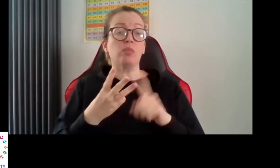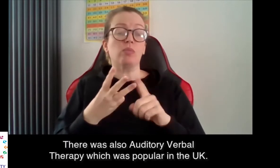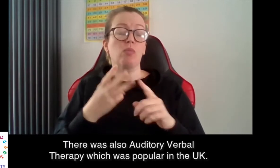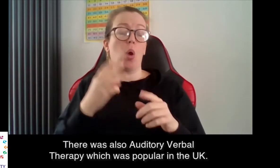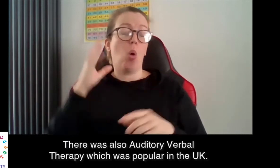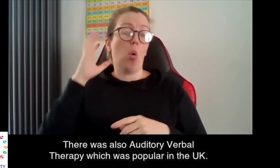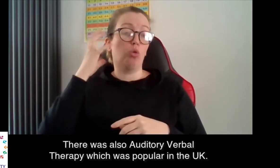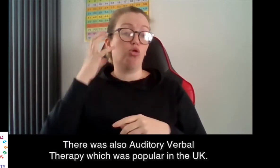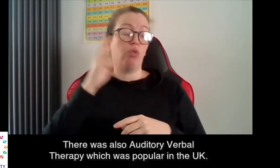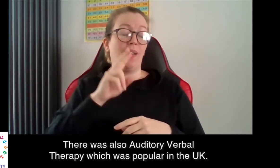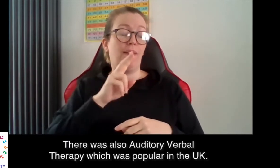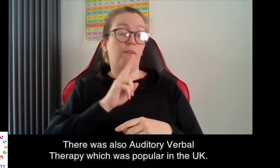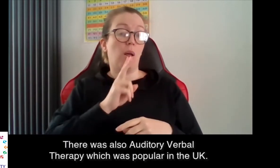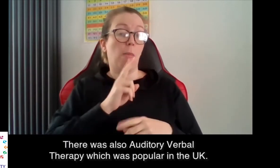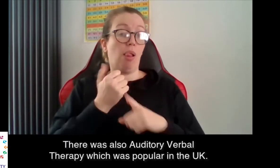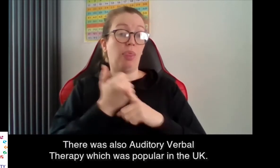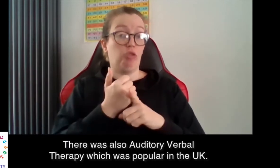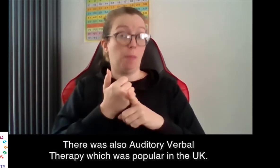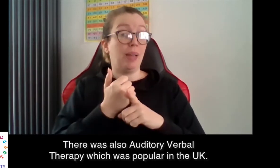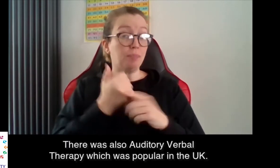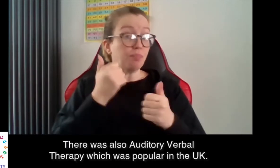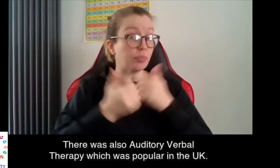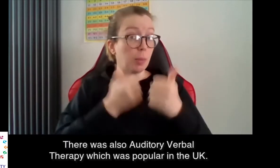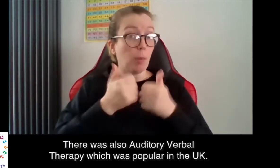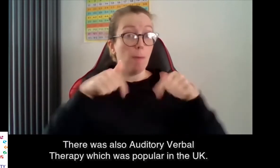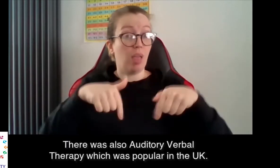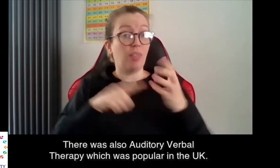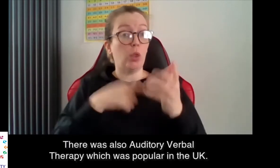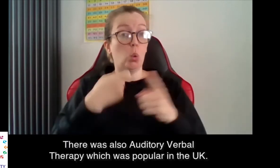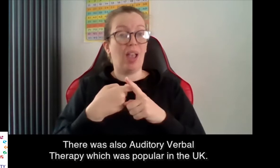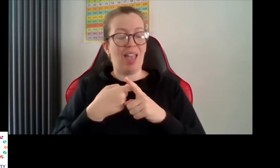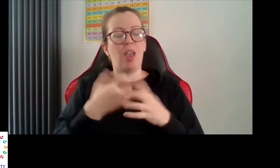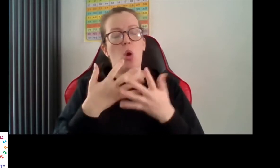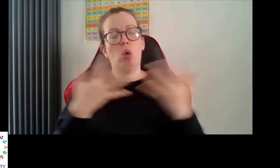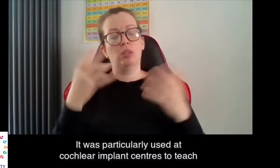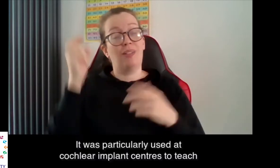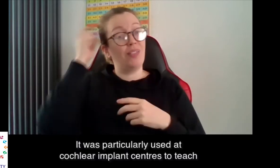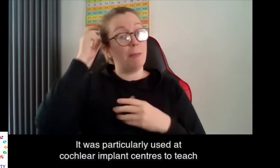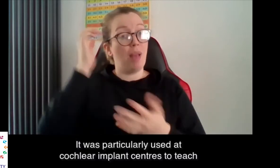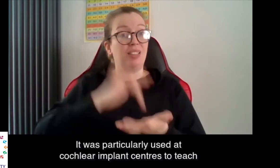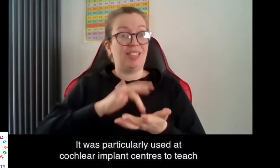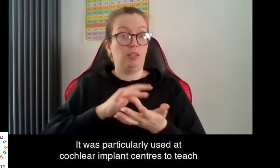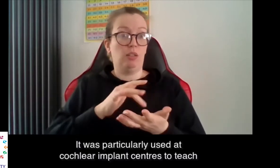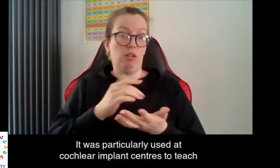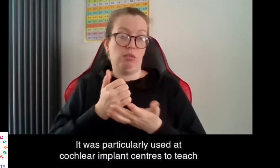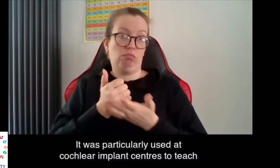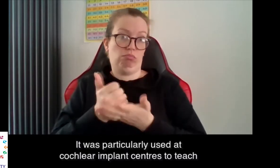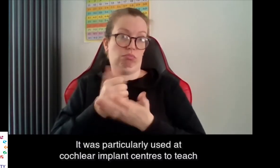There was also auditory verbal therapy, which was popular in the UK. It was particularly used at cochlear implant